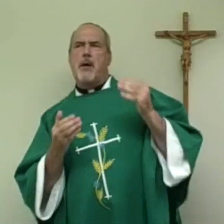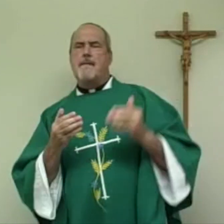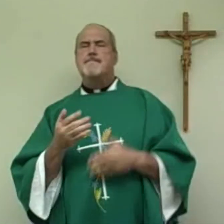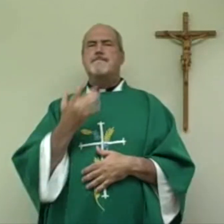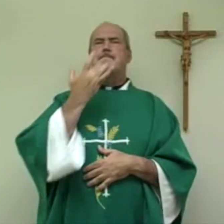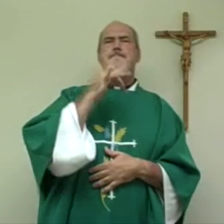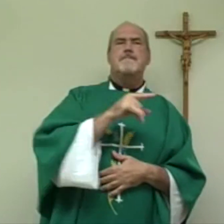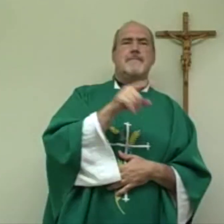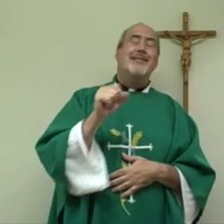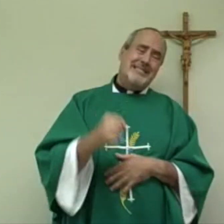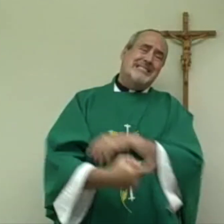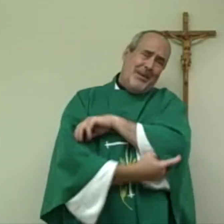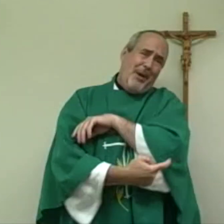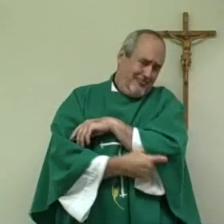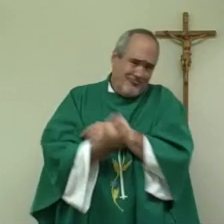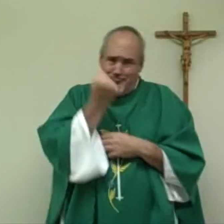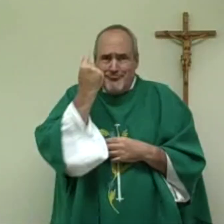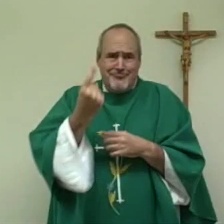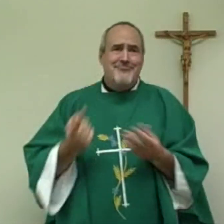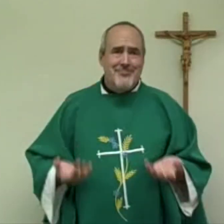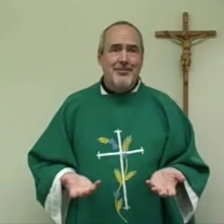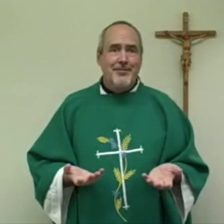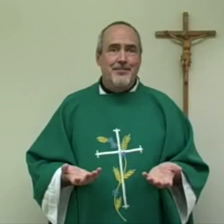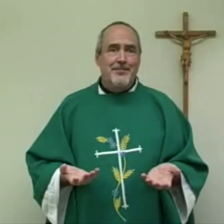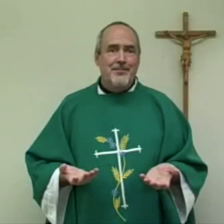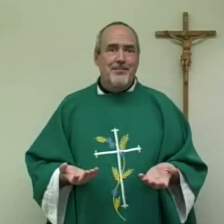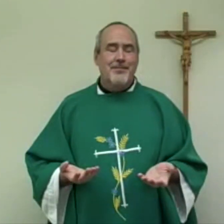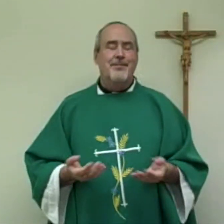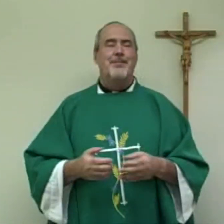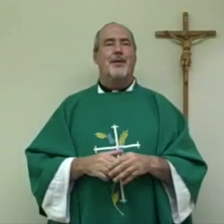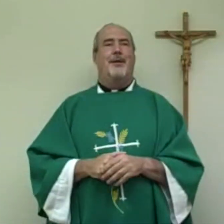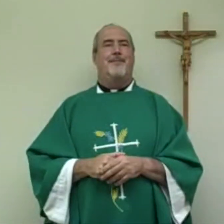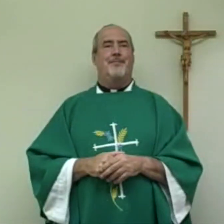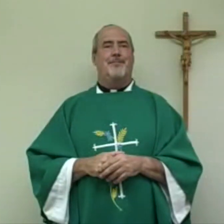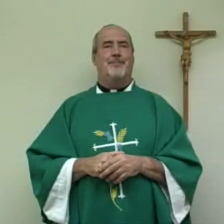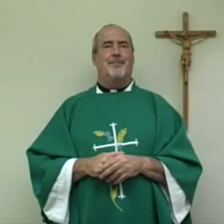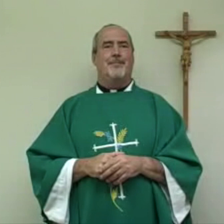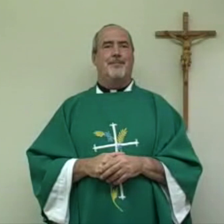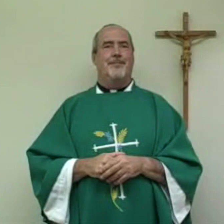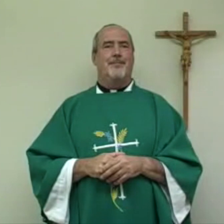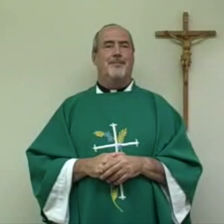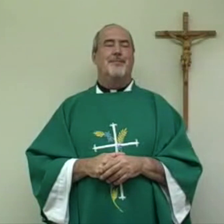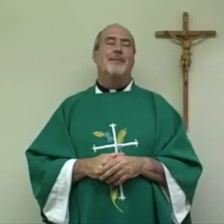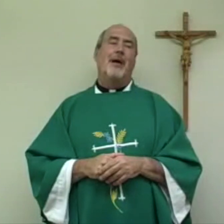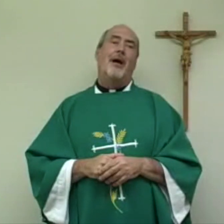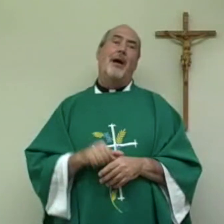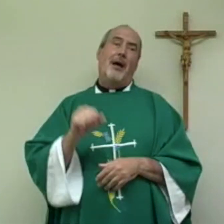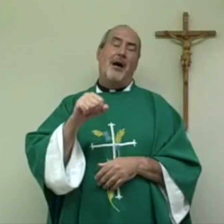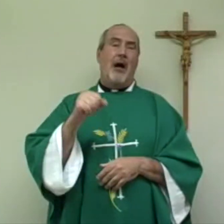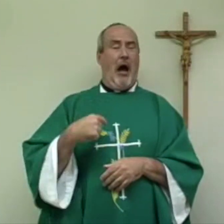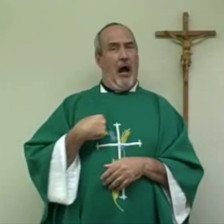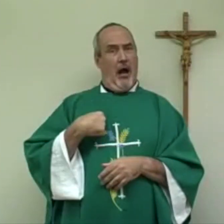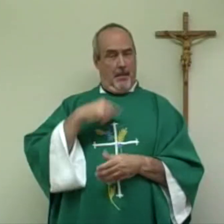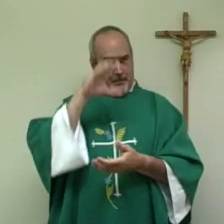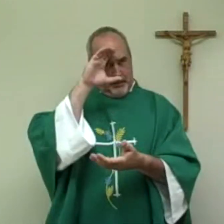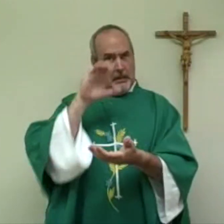we shouldn't be complaining about who he favors, even though we're tempted to do so. And I understand